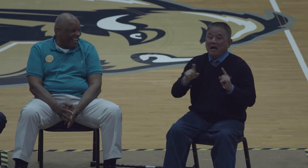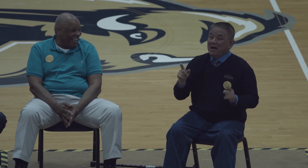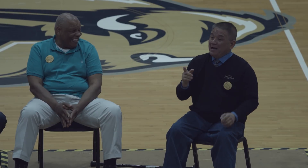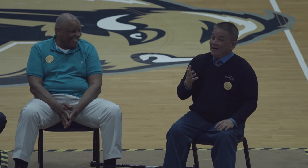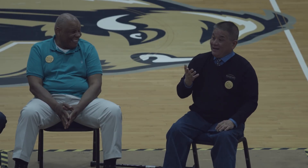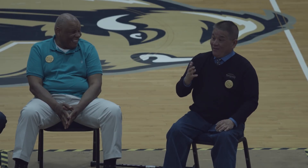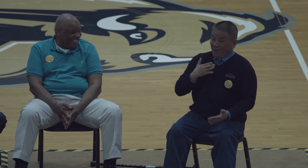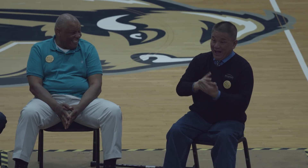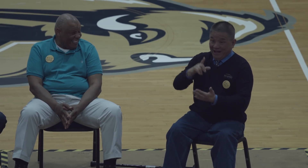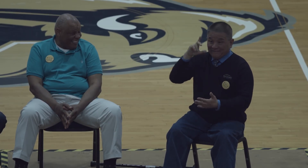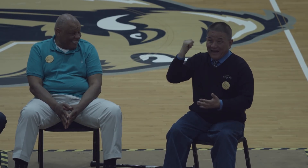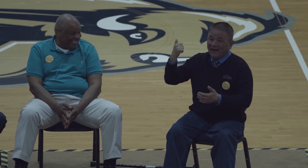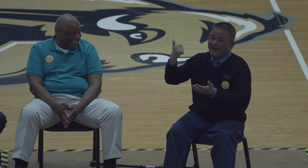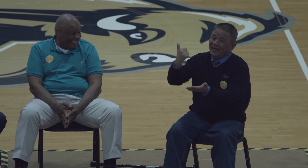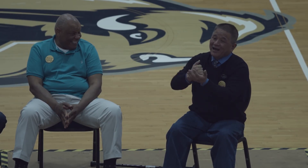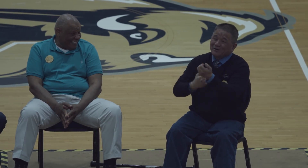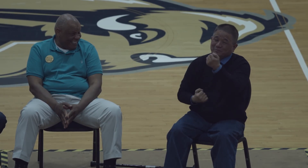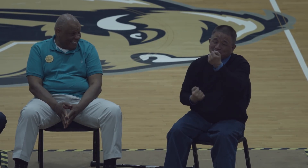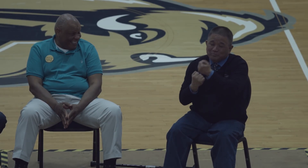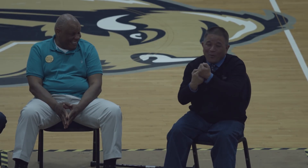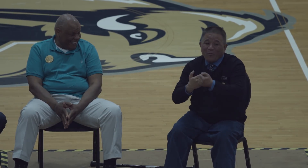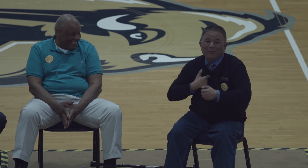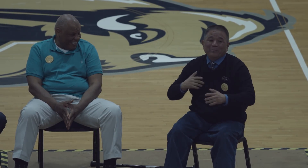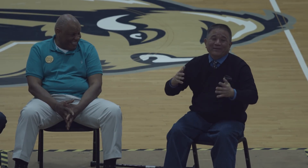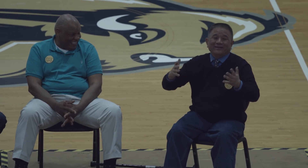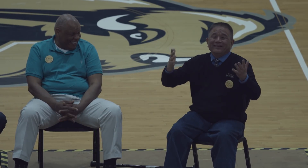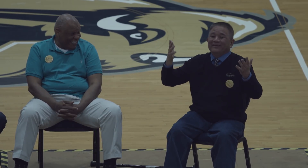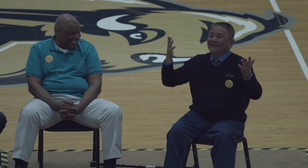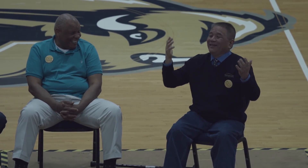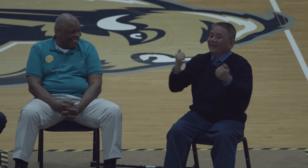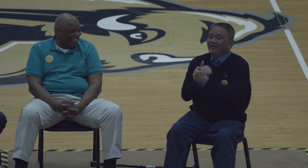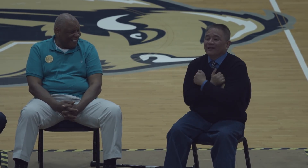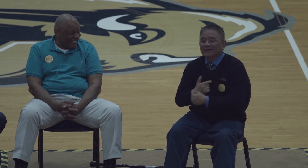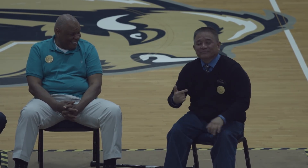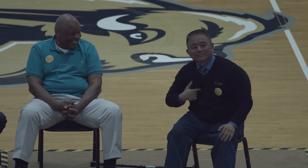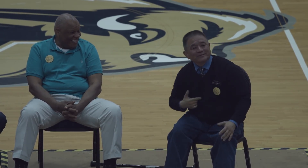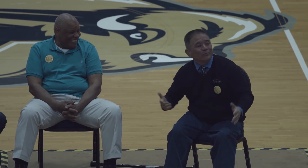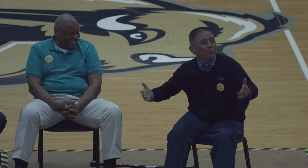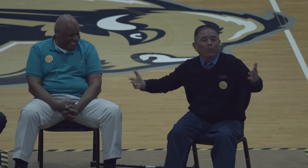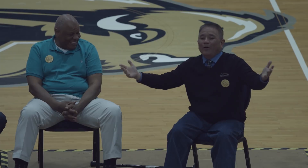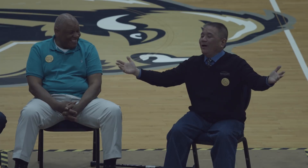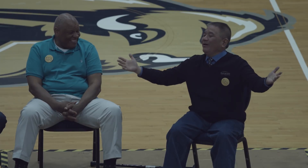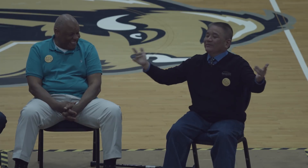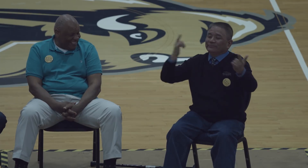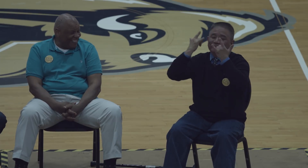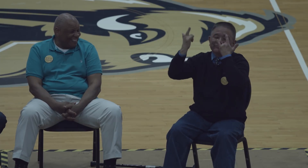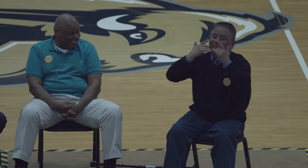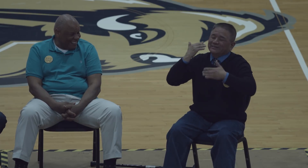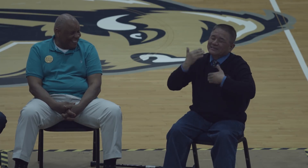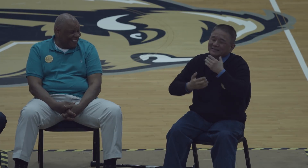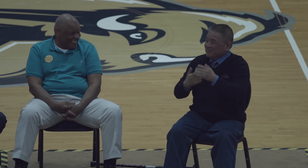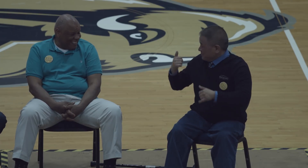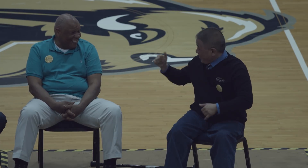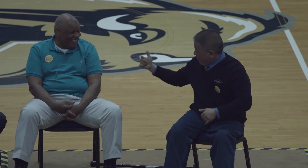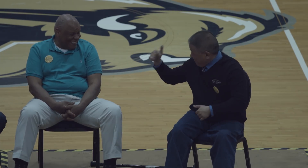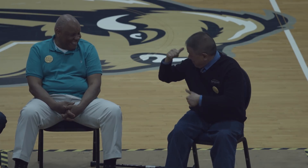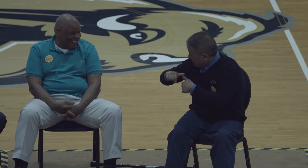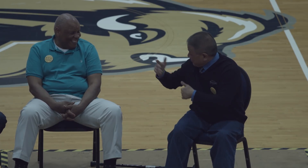me. It really did. It was a shot in the arm for me. It filled me with energy and vigor, and it was great for me. And I felt